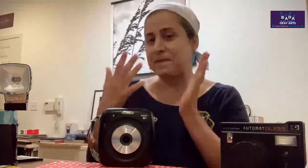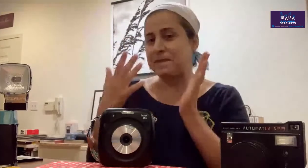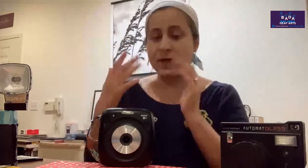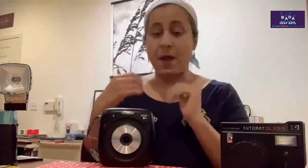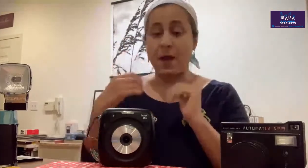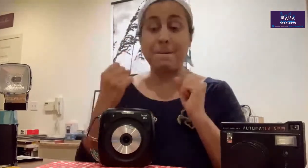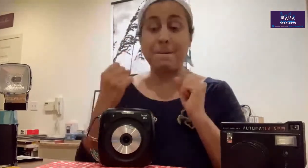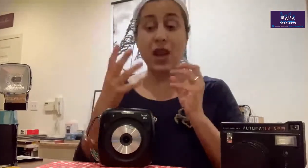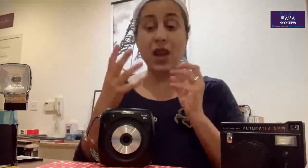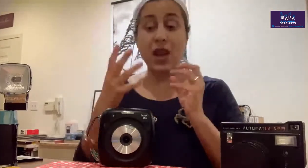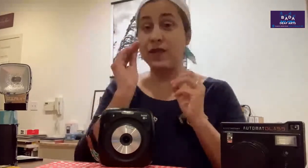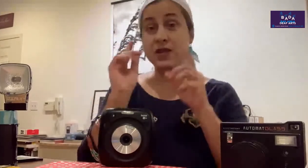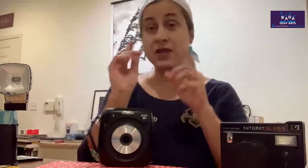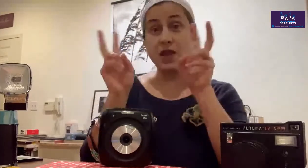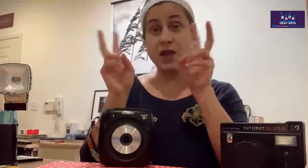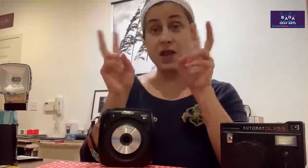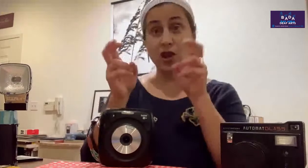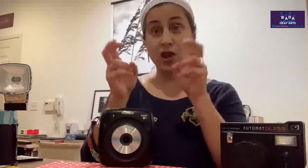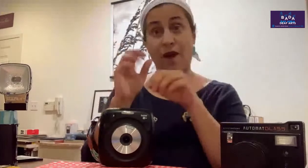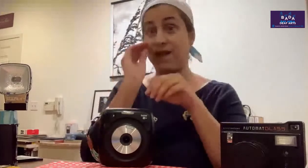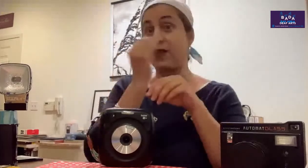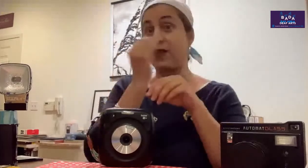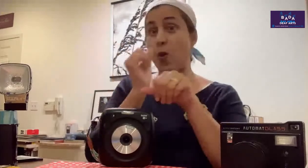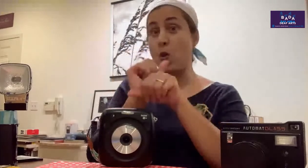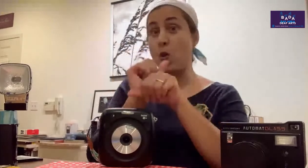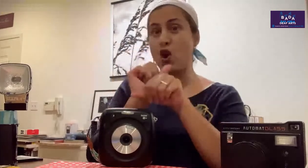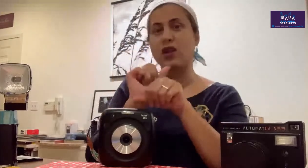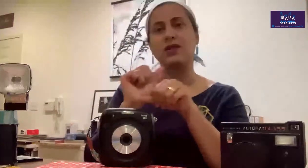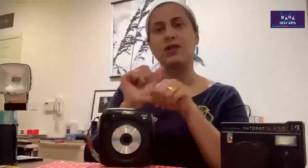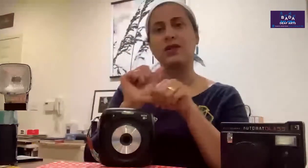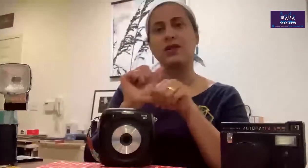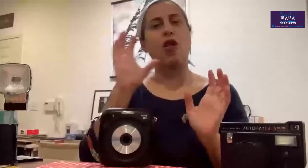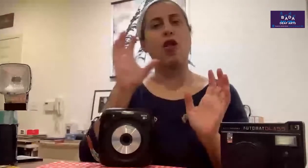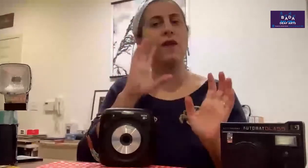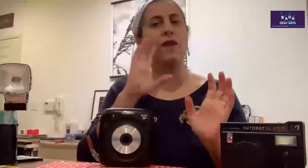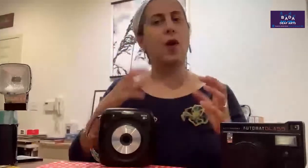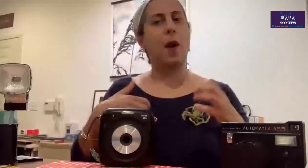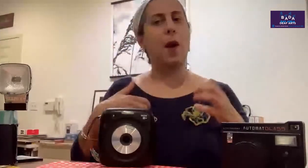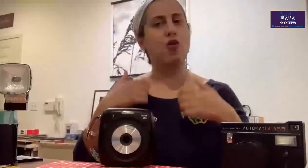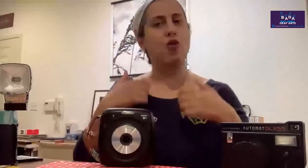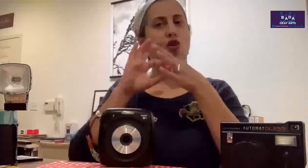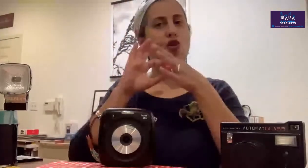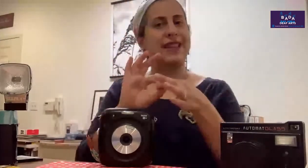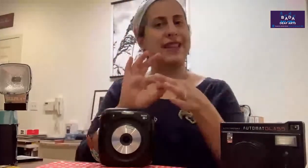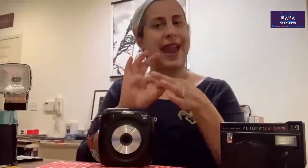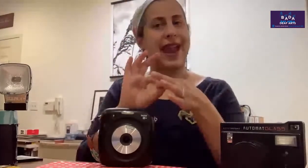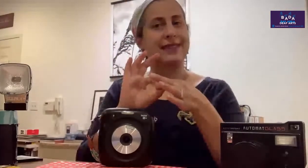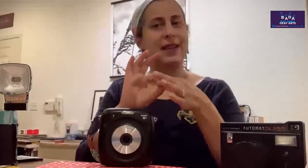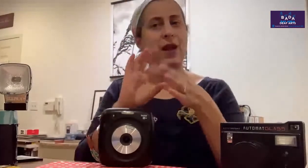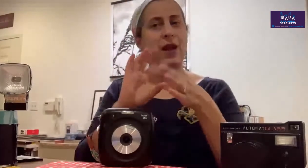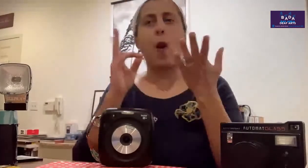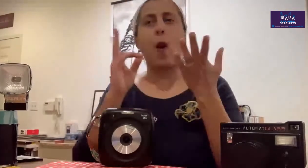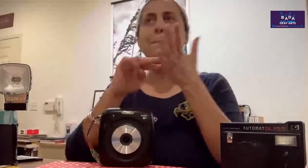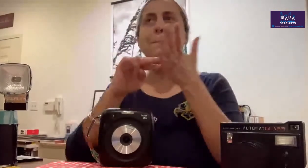And I wanted the viewers to think about the meaning, for them to understand it from their